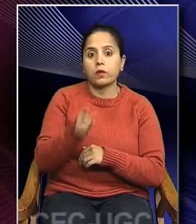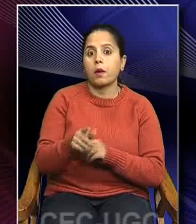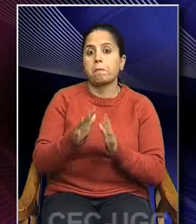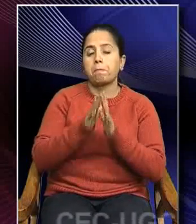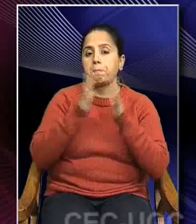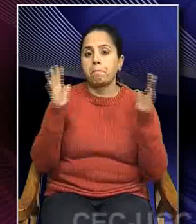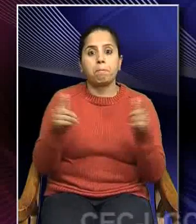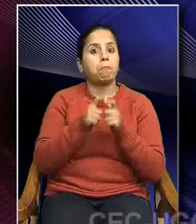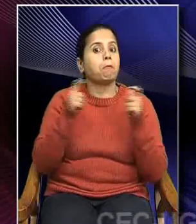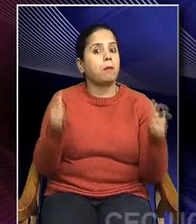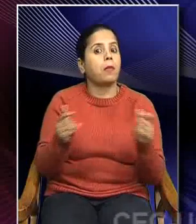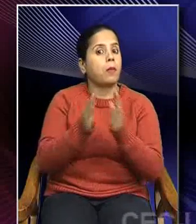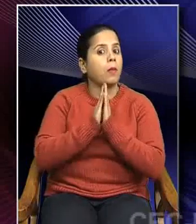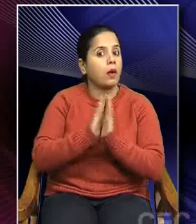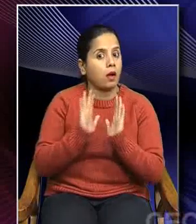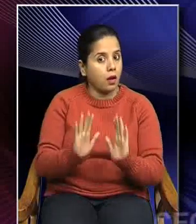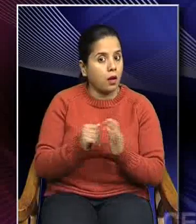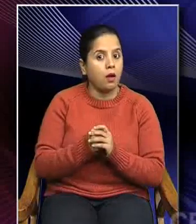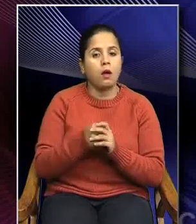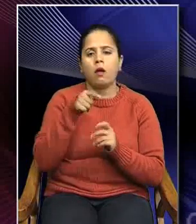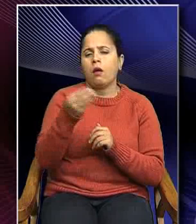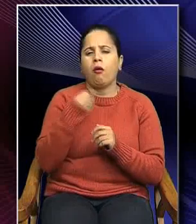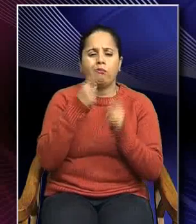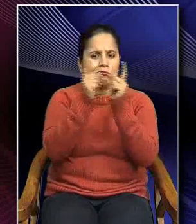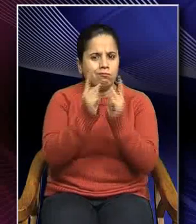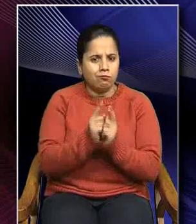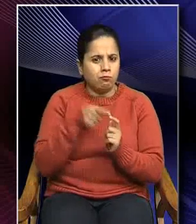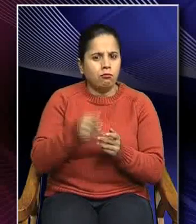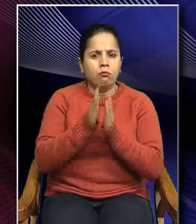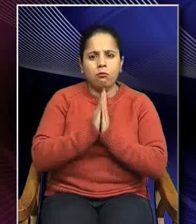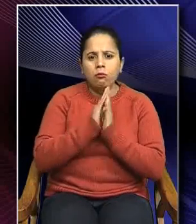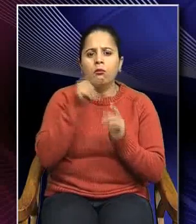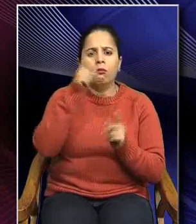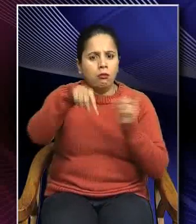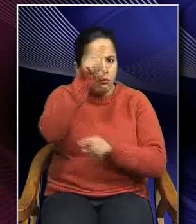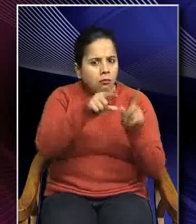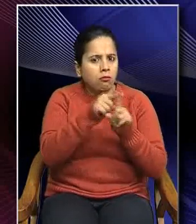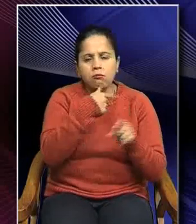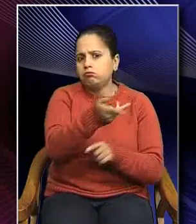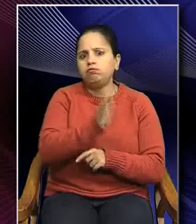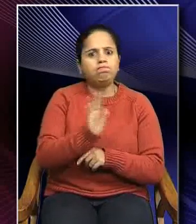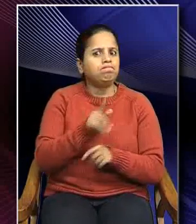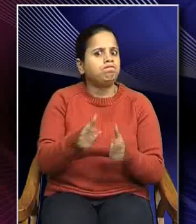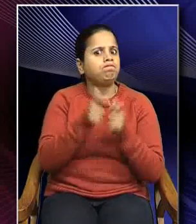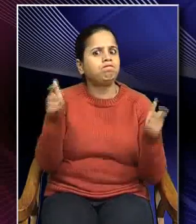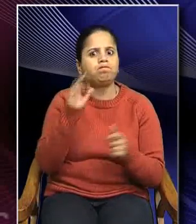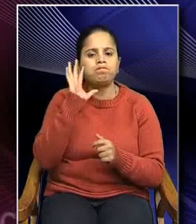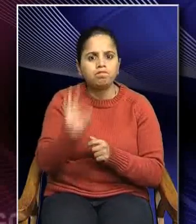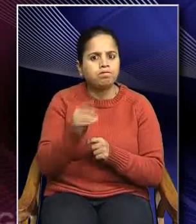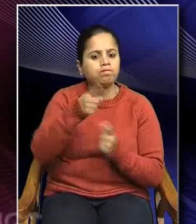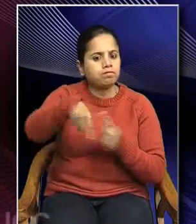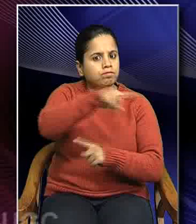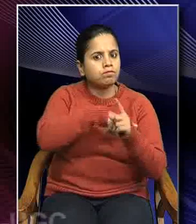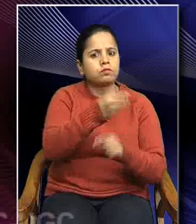religions. I'm here not talking of some totemic religious practices that were centered around